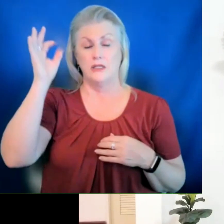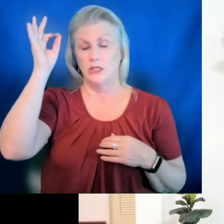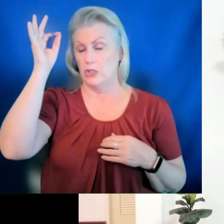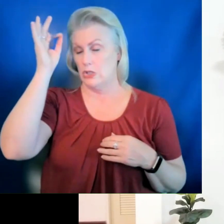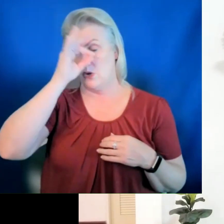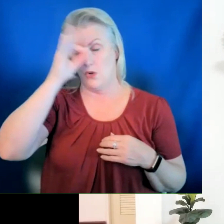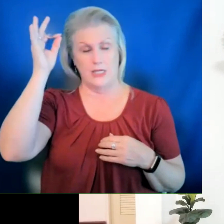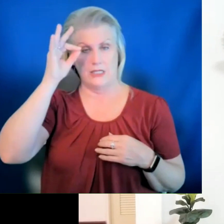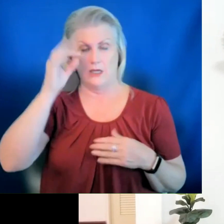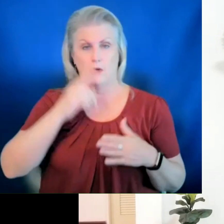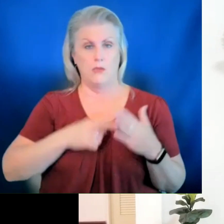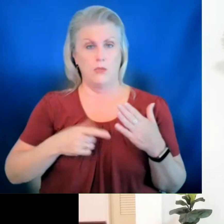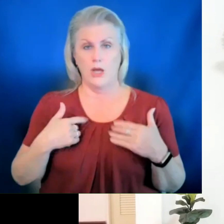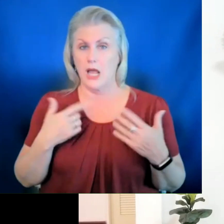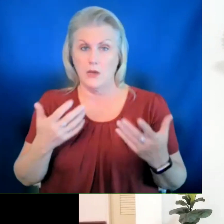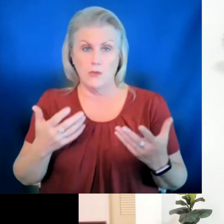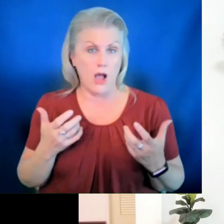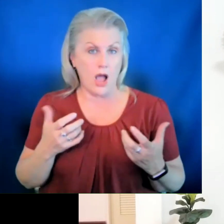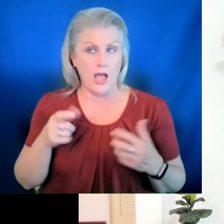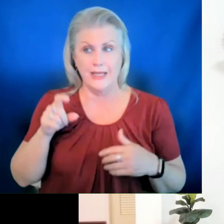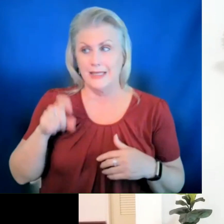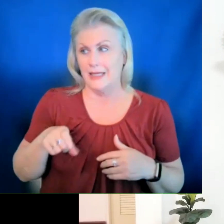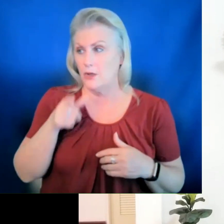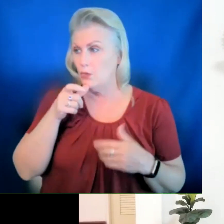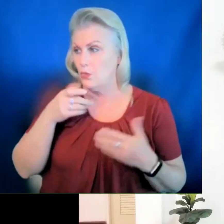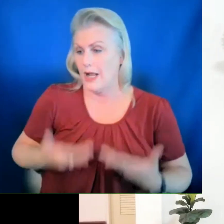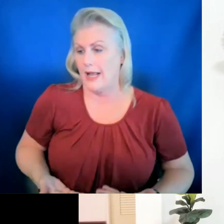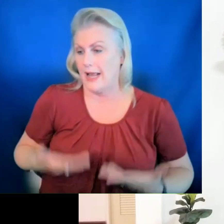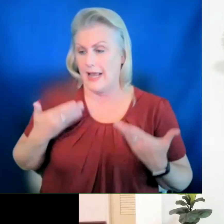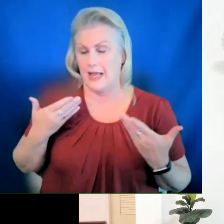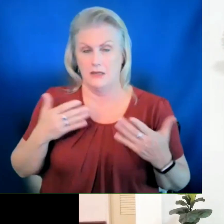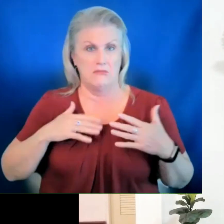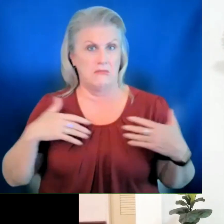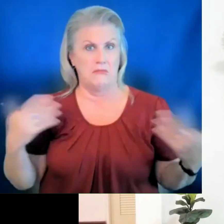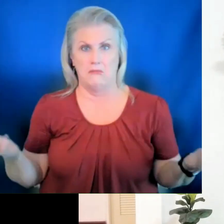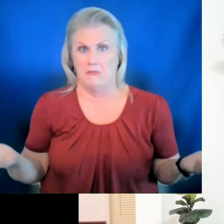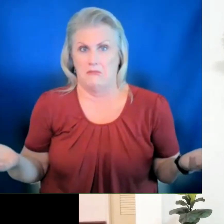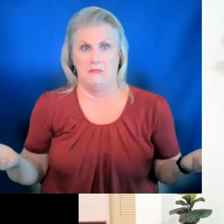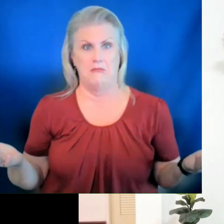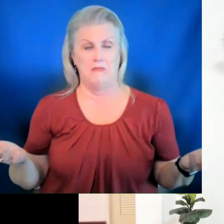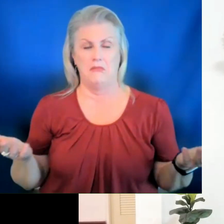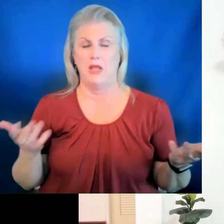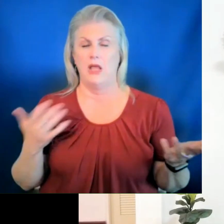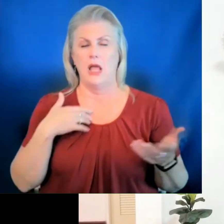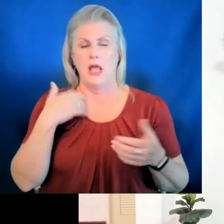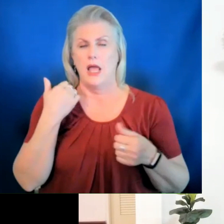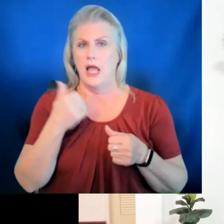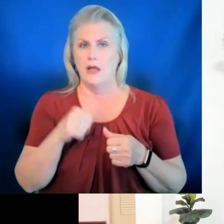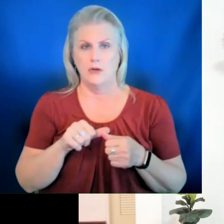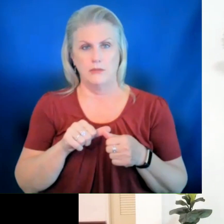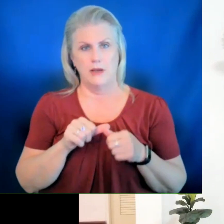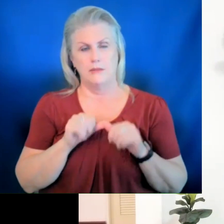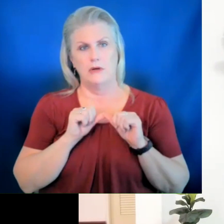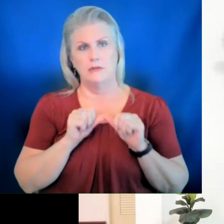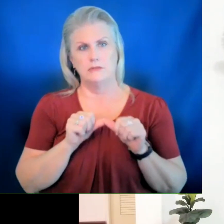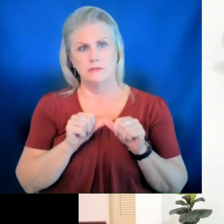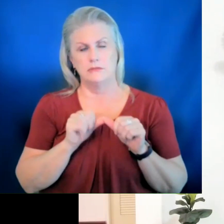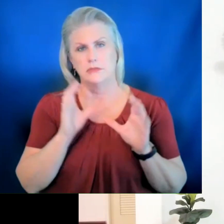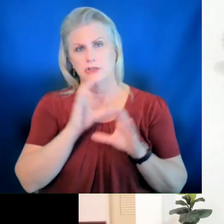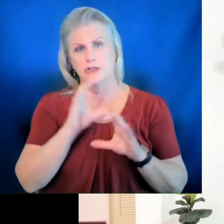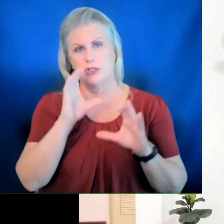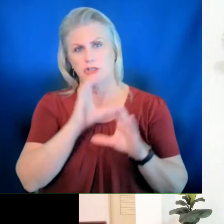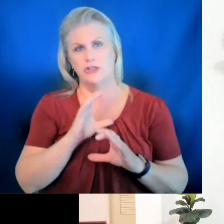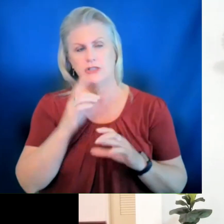no idea what I want, what I need, who I am. And I remember constantly